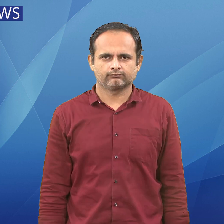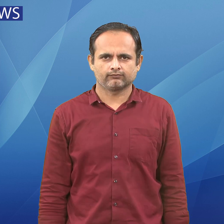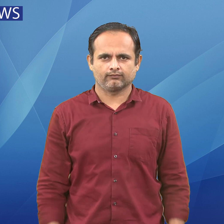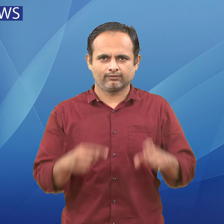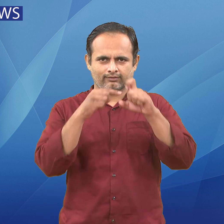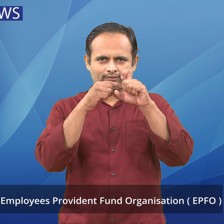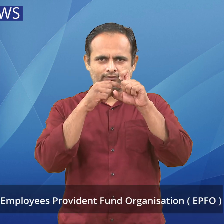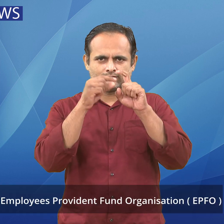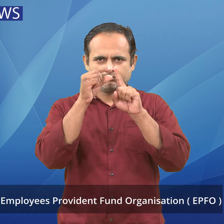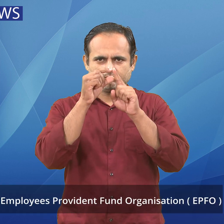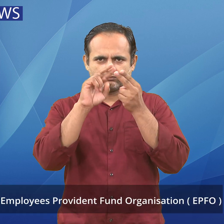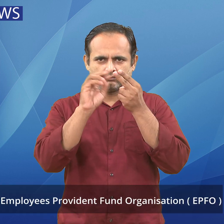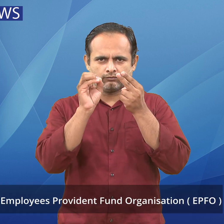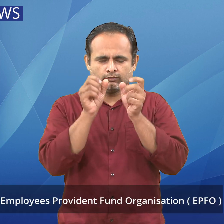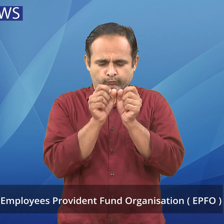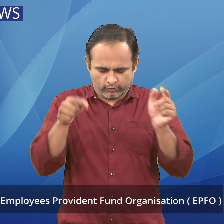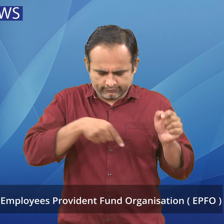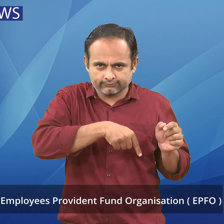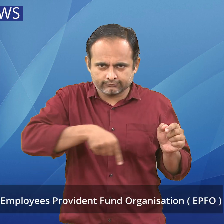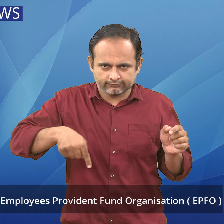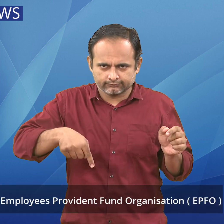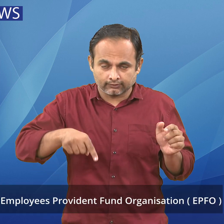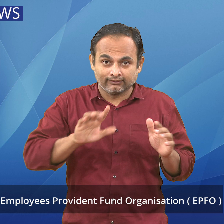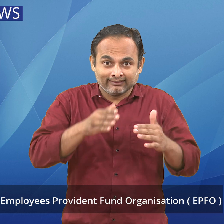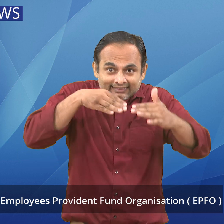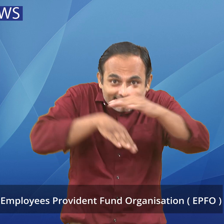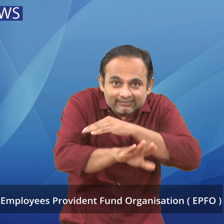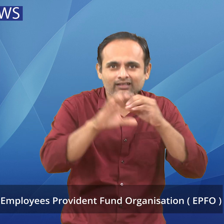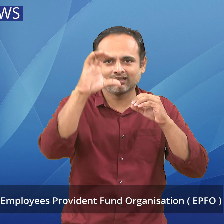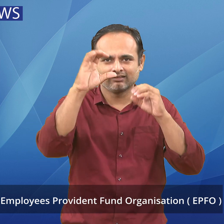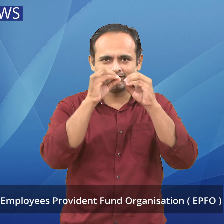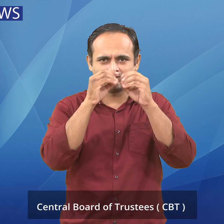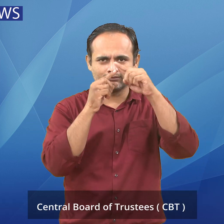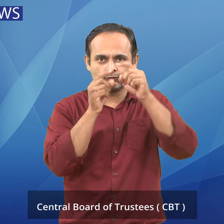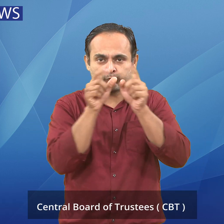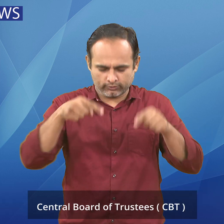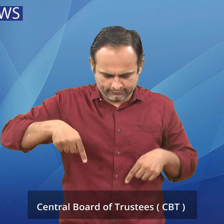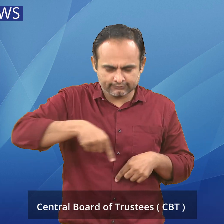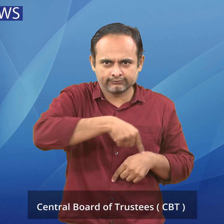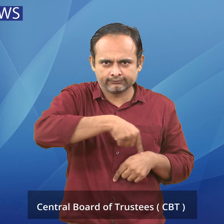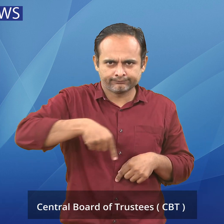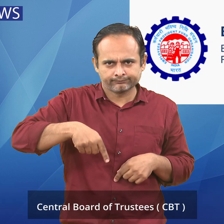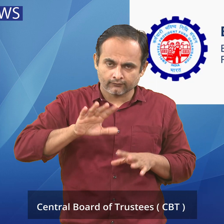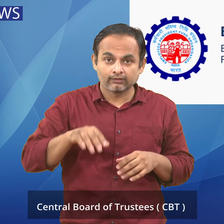The Central Board of Trustees (CBT) of the Employees Provident Fund Organization (EPFO) has recommended an increase